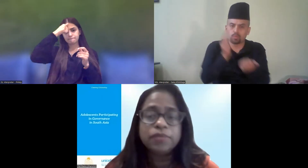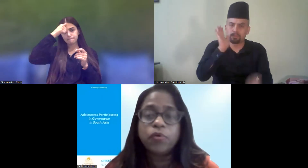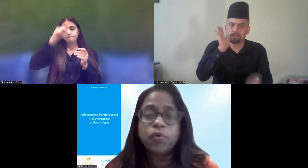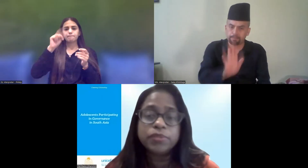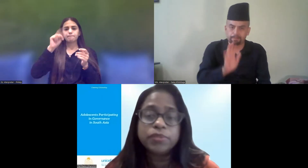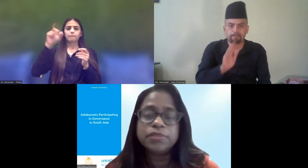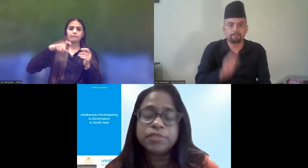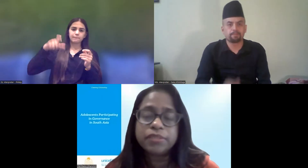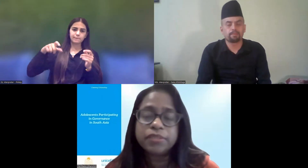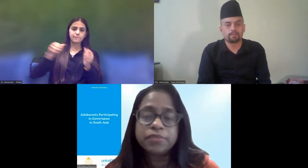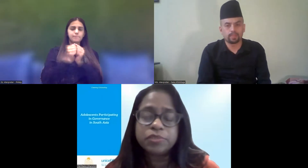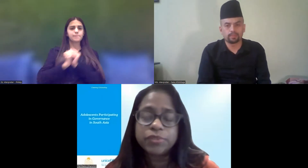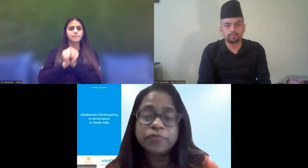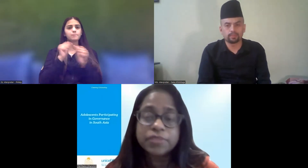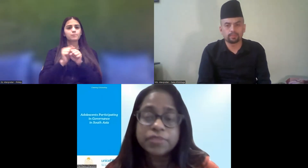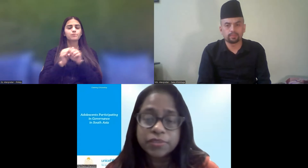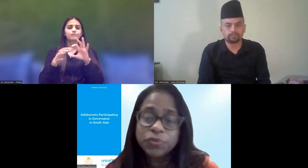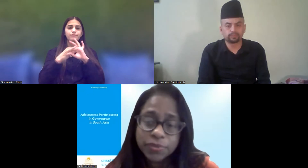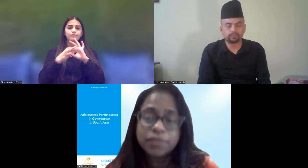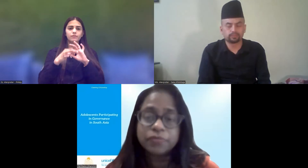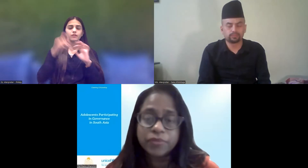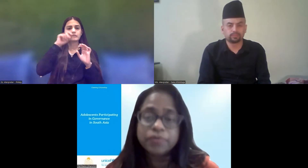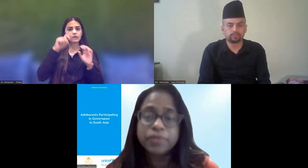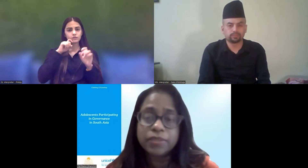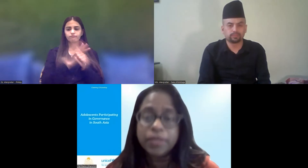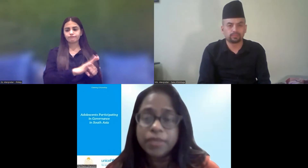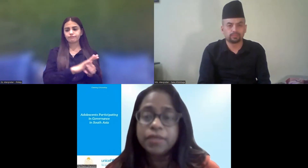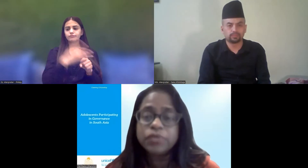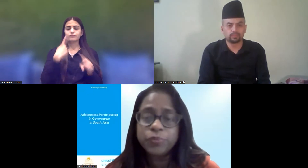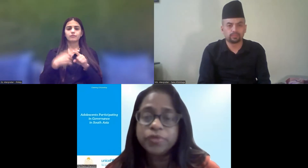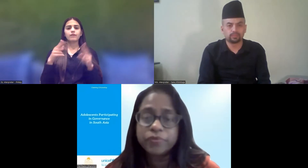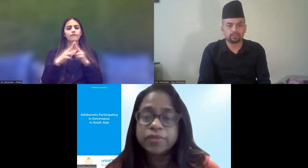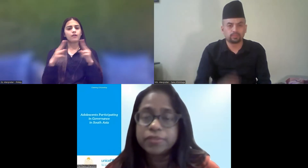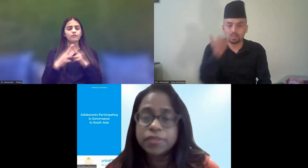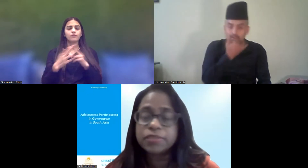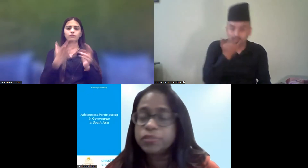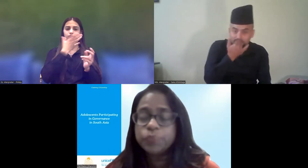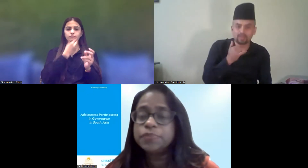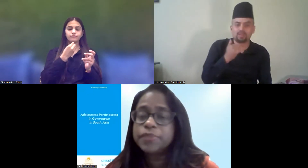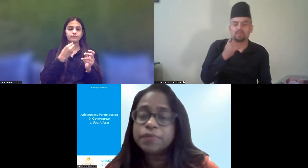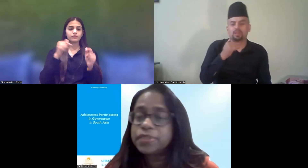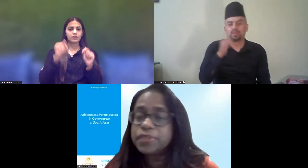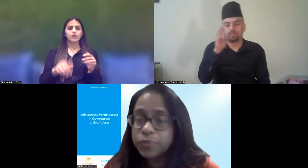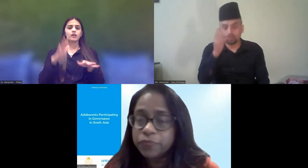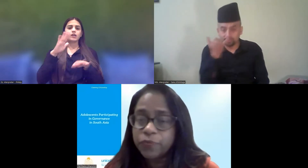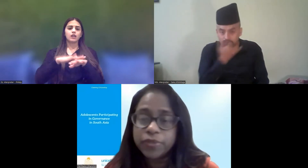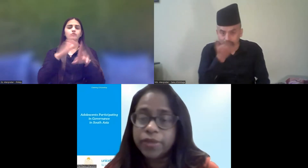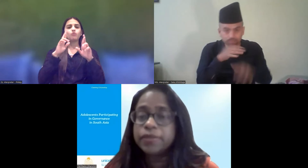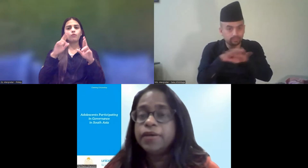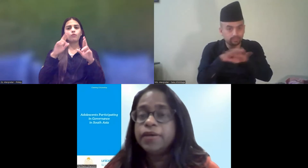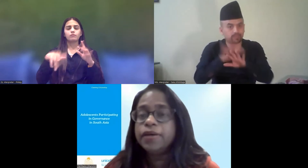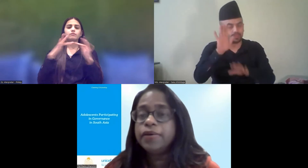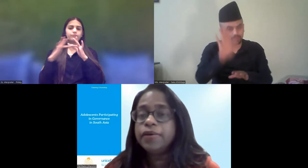working on gender and sexual diversity issues. Then we'll really like to put everyone in touch and hope this becomes a network for